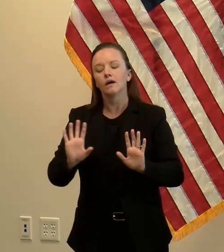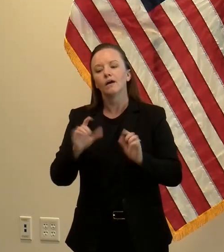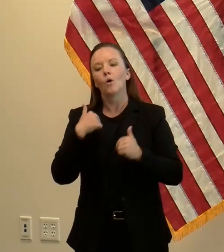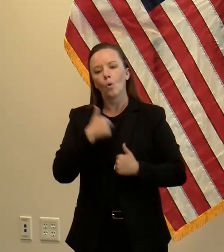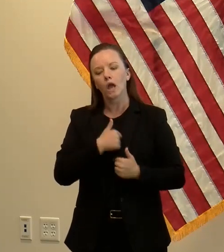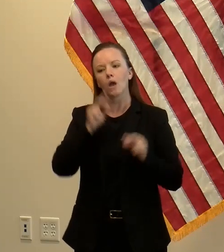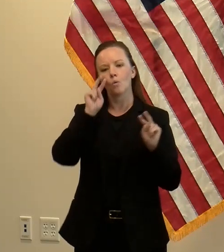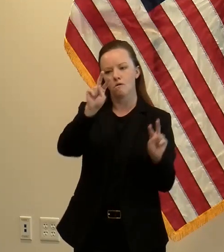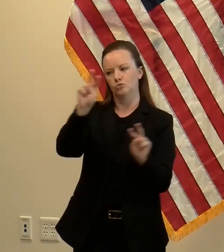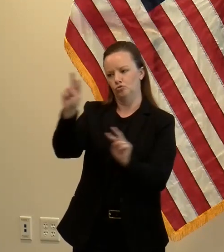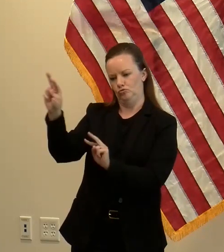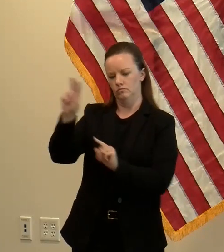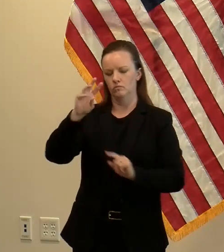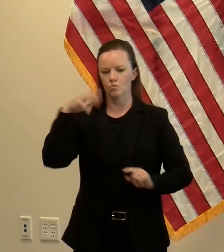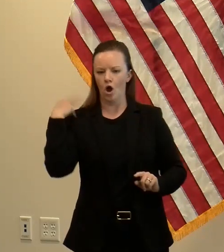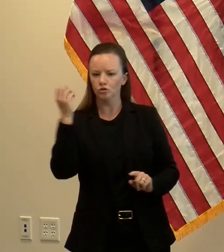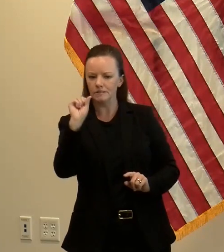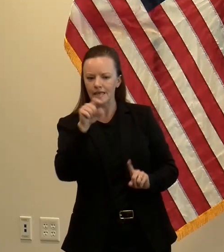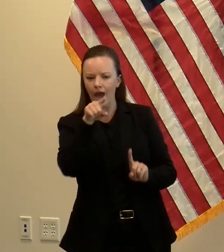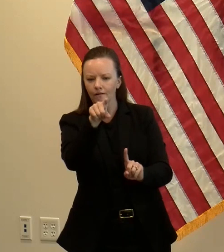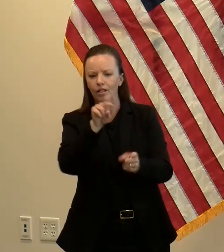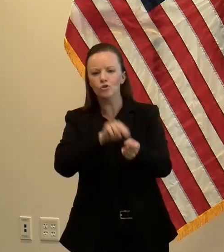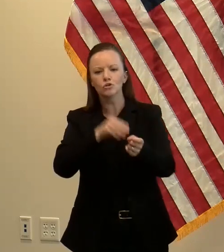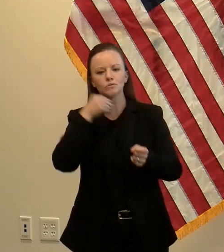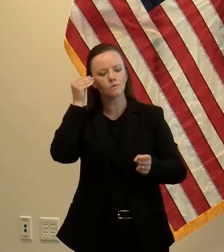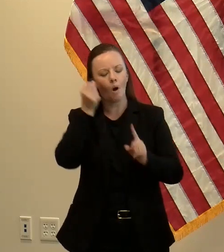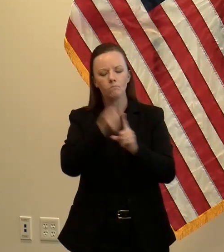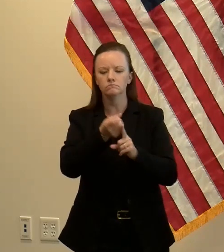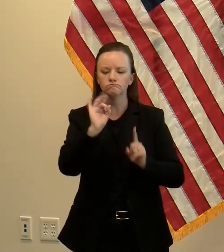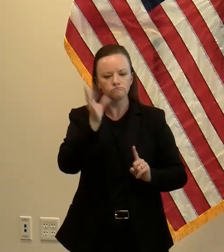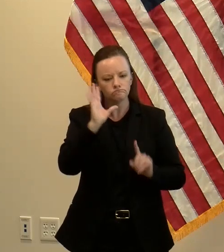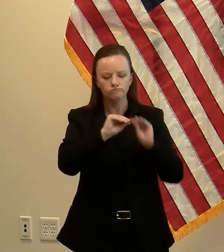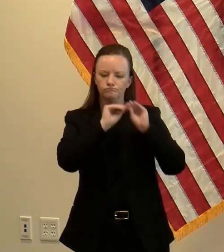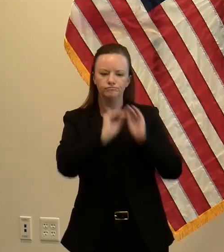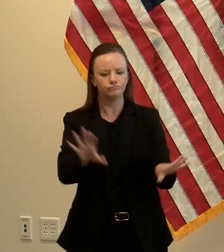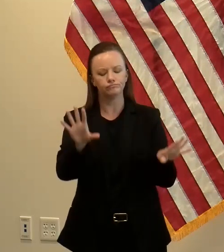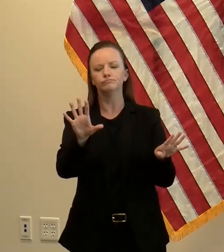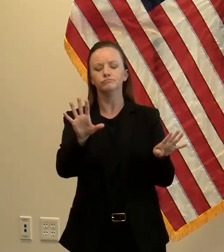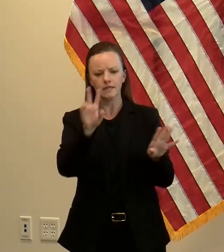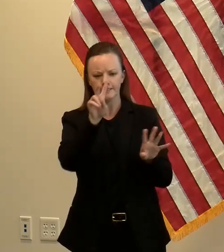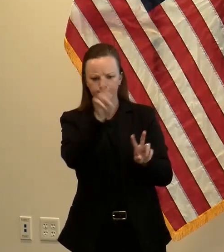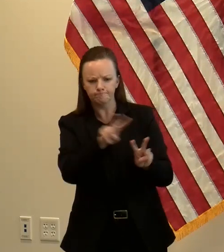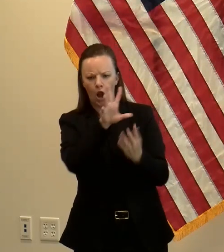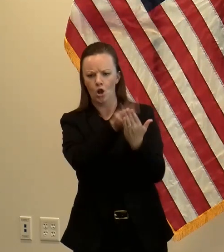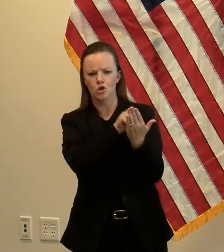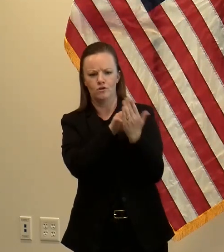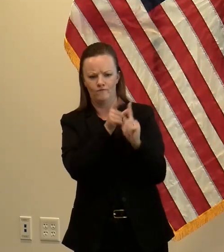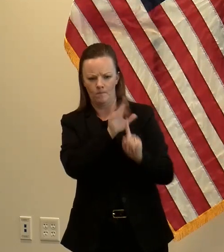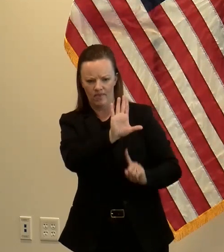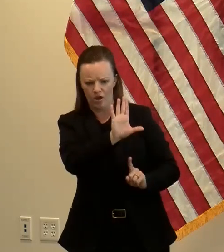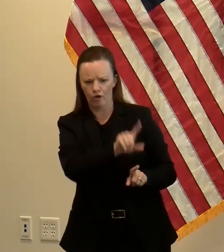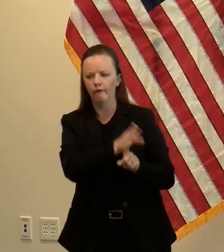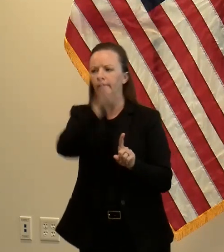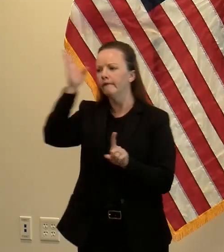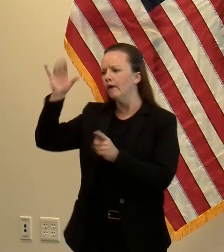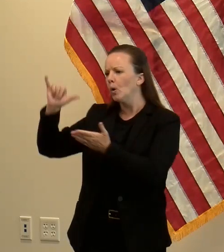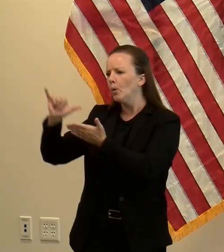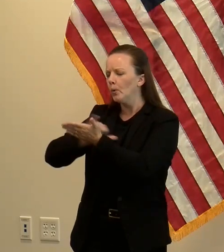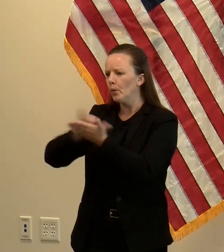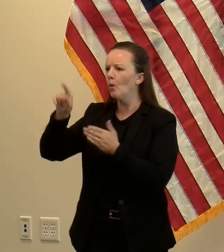like Seattle and the nursing home incident that they had there. Of course, what's going on in New York State